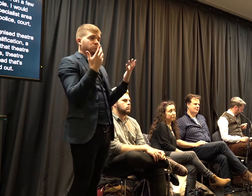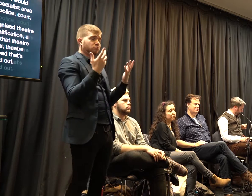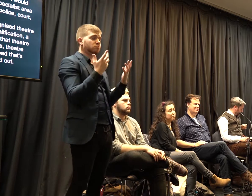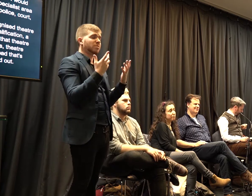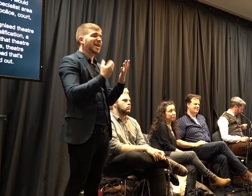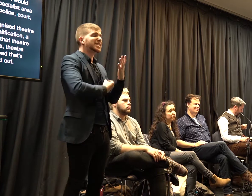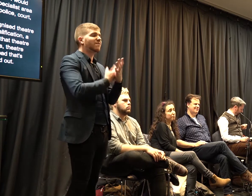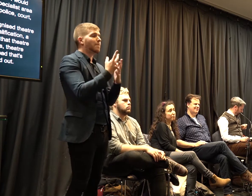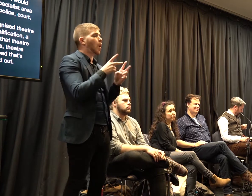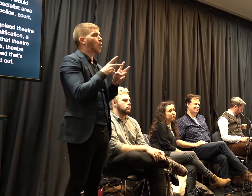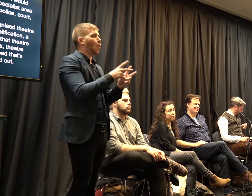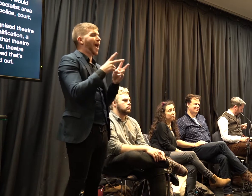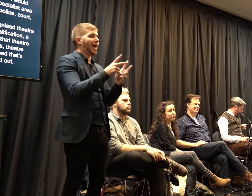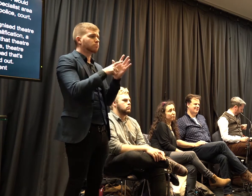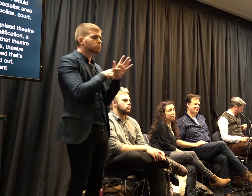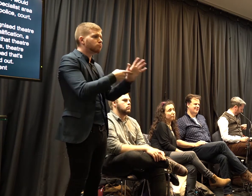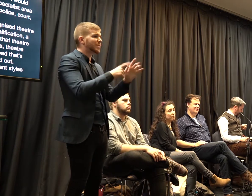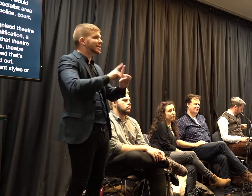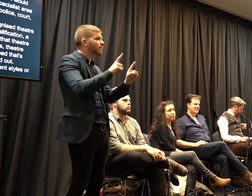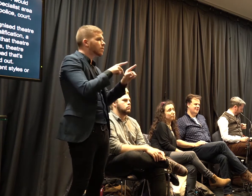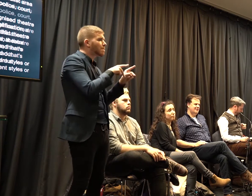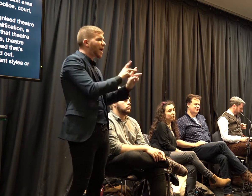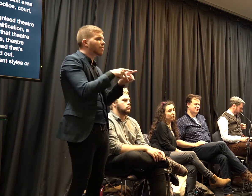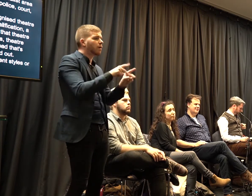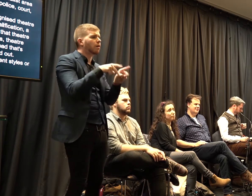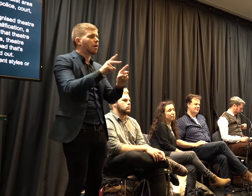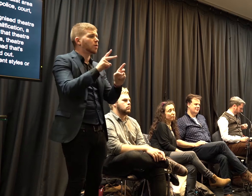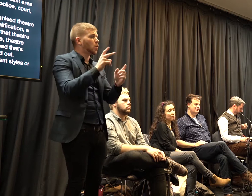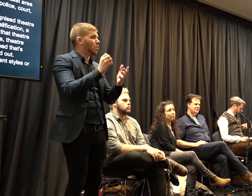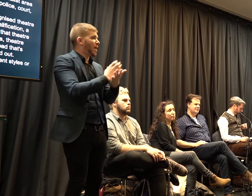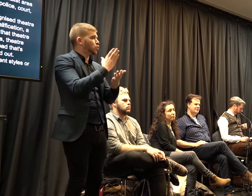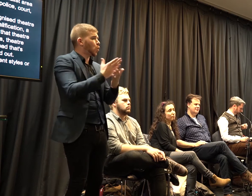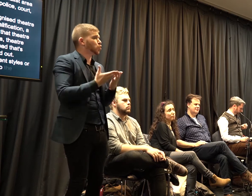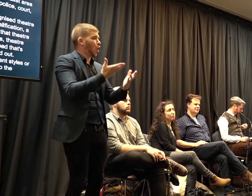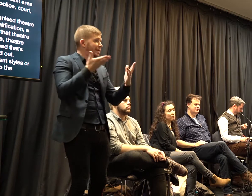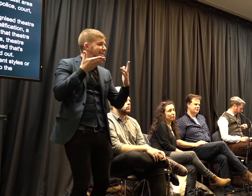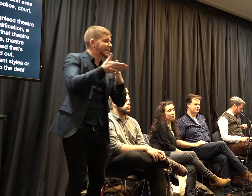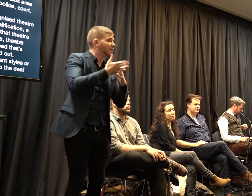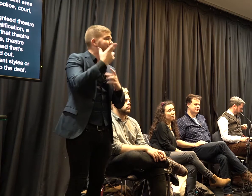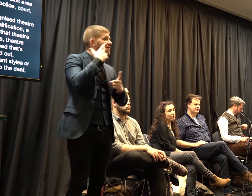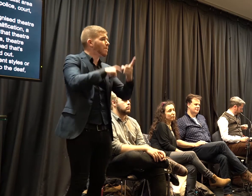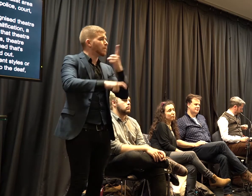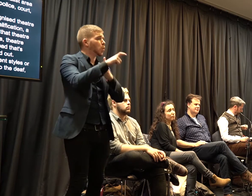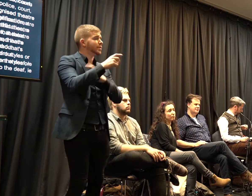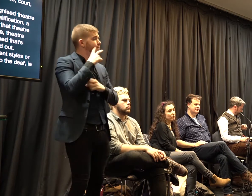way to demonstrate different styles or methods to make a show more accessible to the deaf, i.e. it doesn't have to be that person in